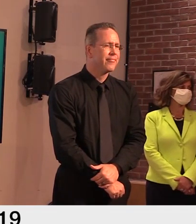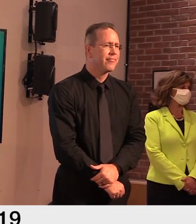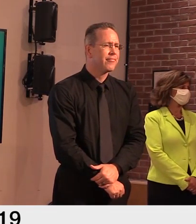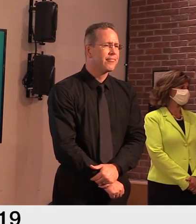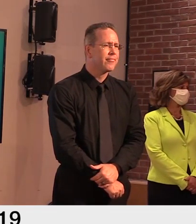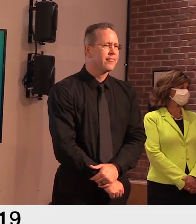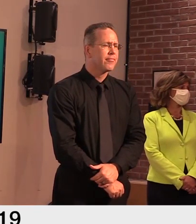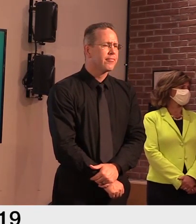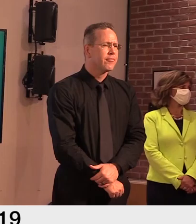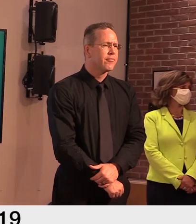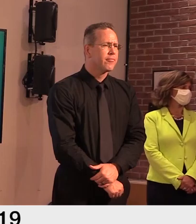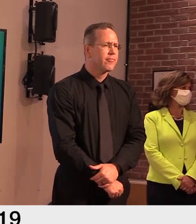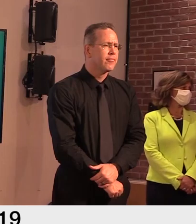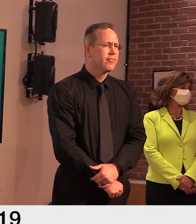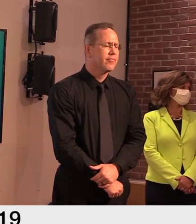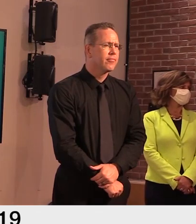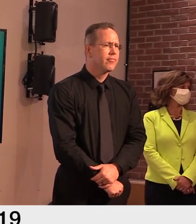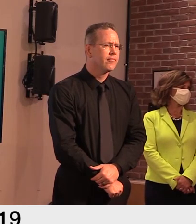Greg, the County Courier.